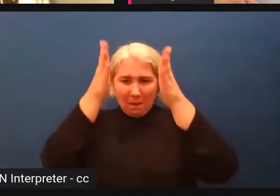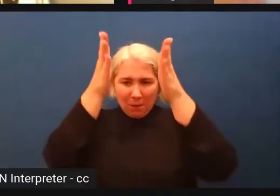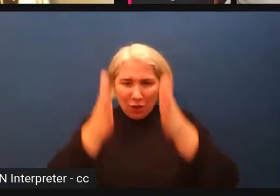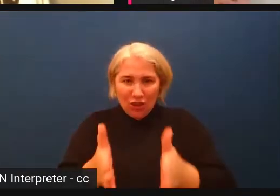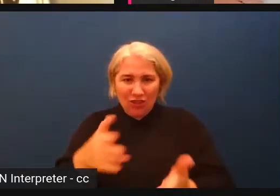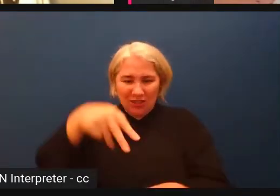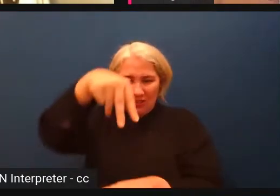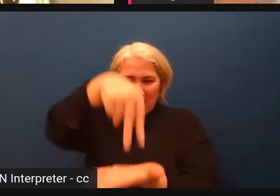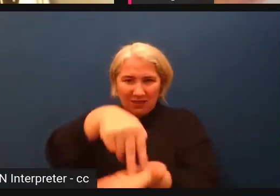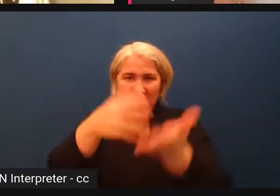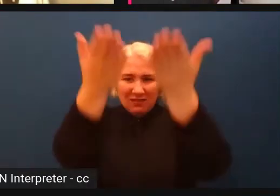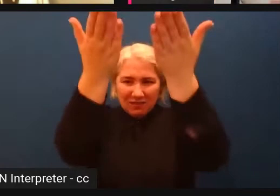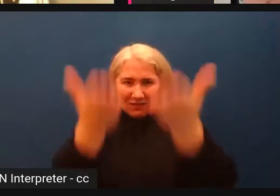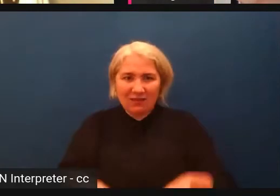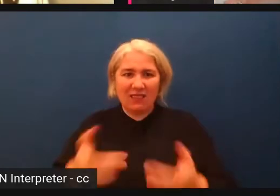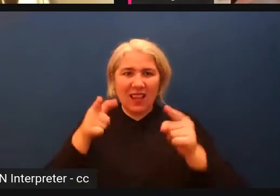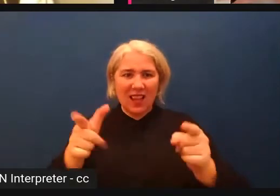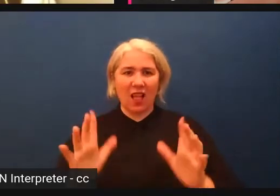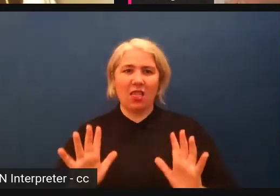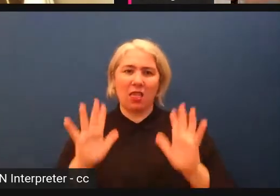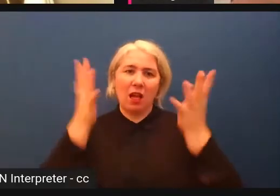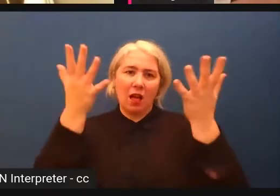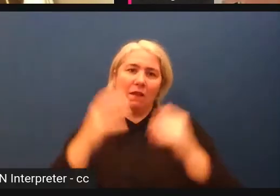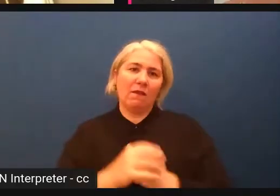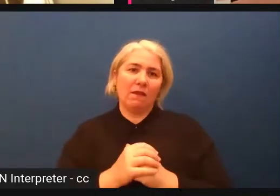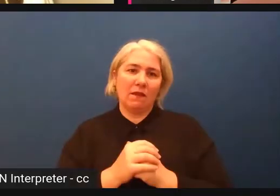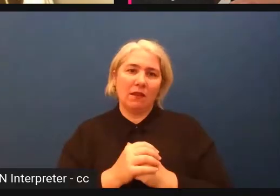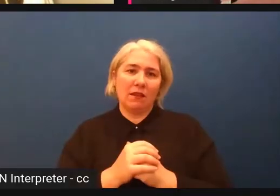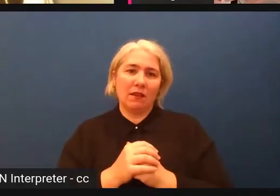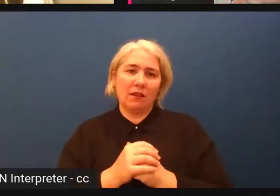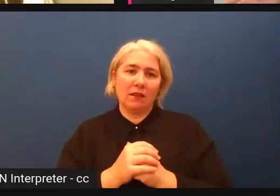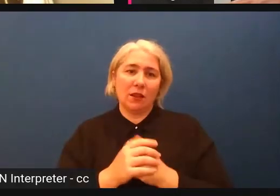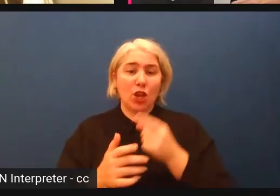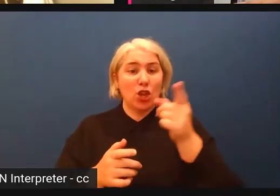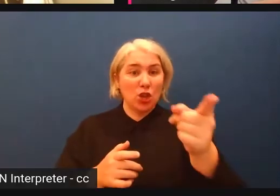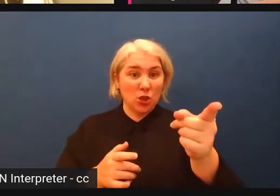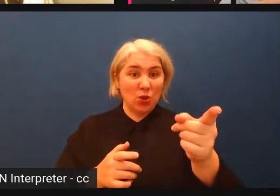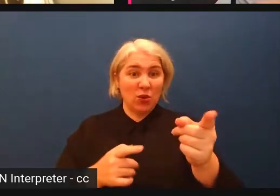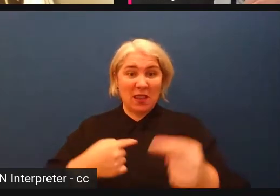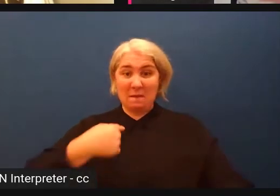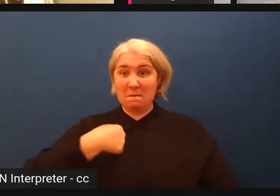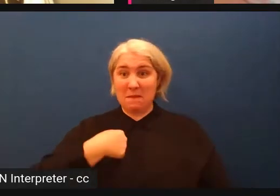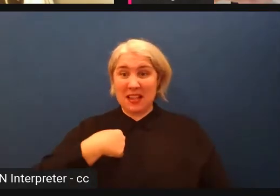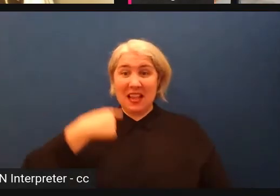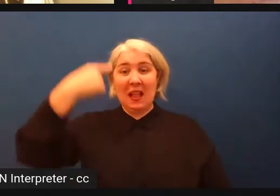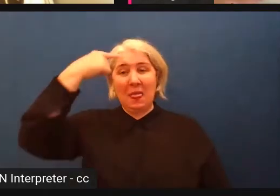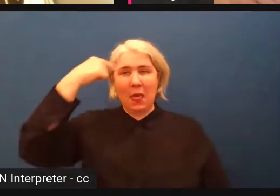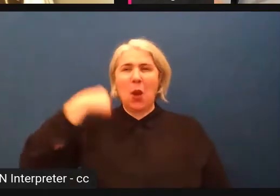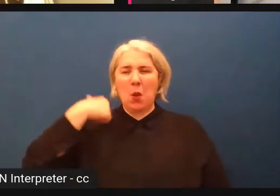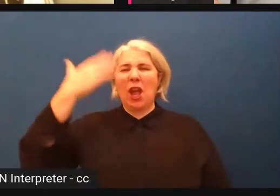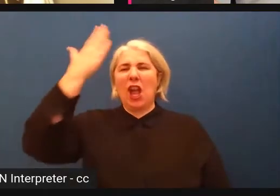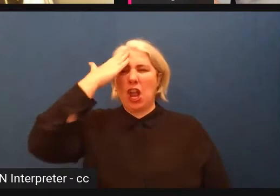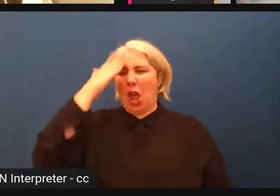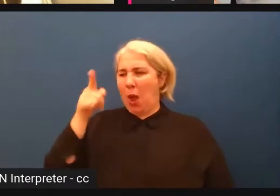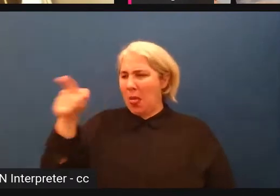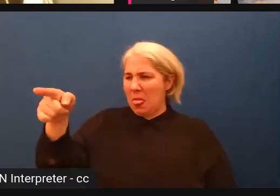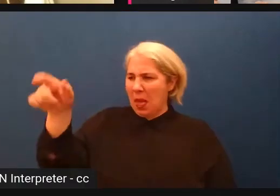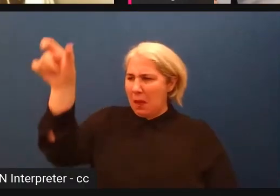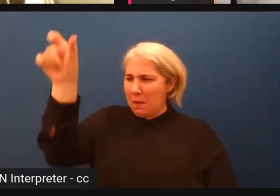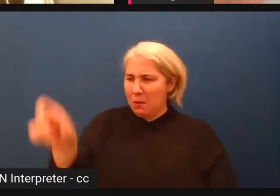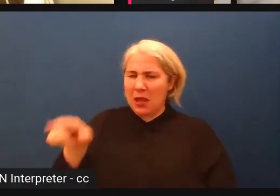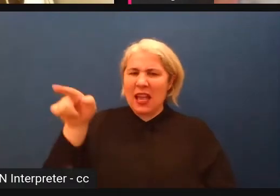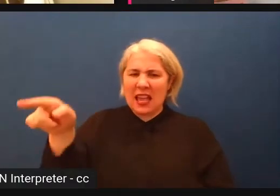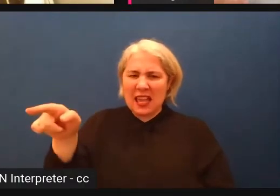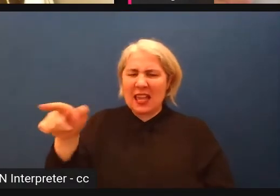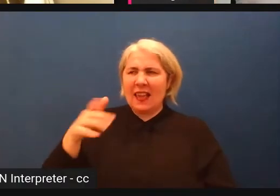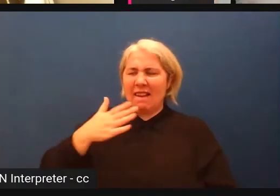Stanley, who went away. Think that we know what they need and therefore set the priorities and do a lot of things without